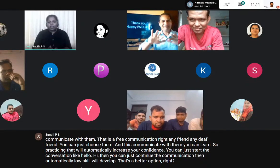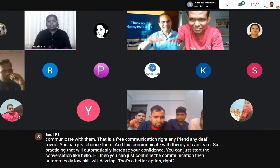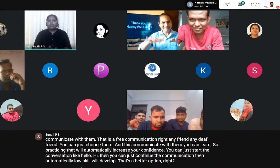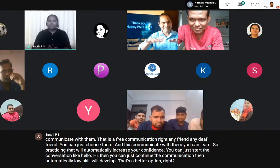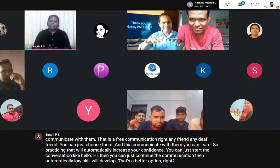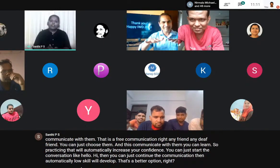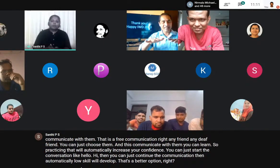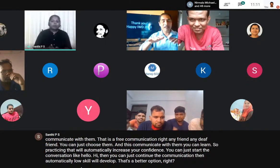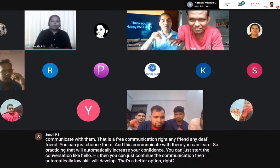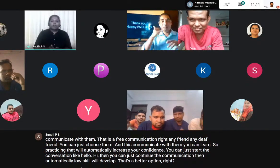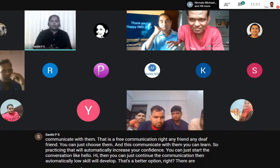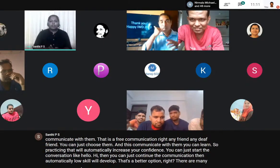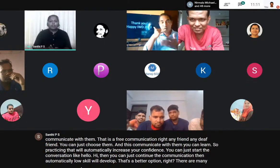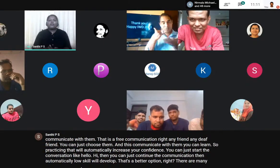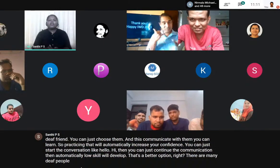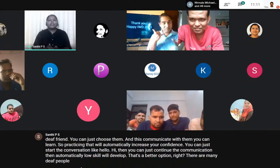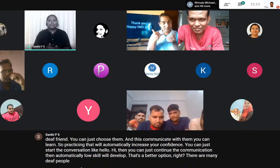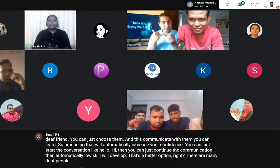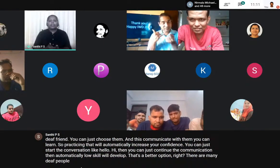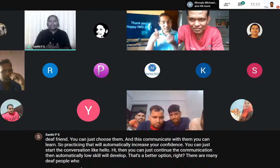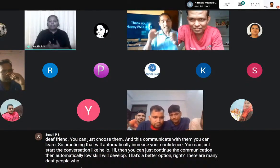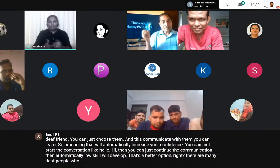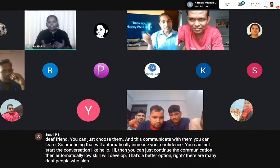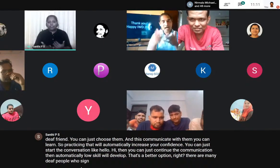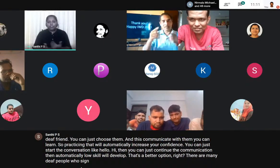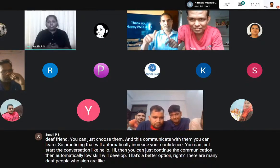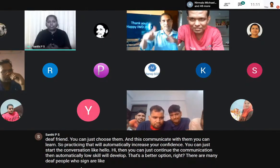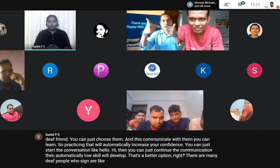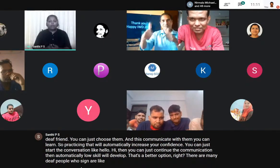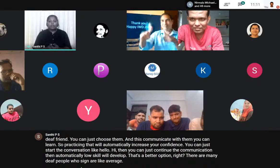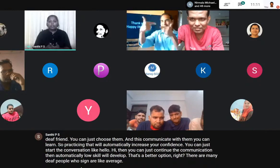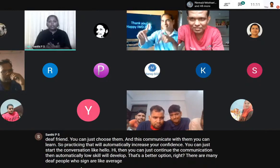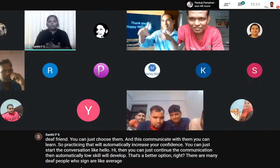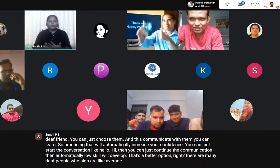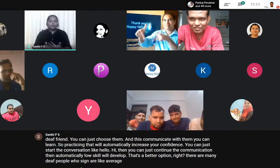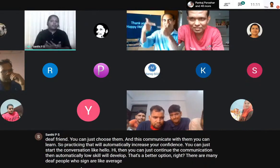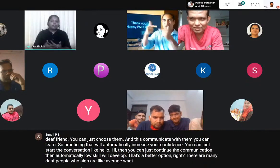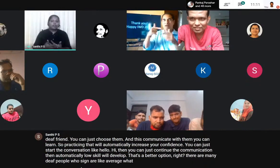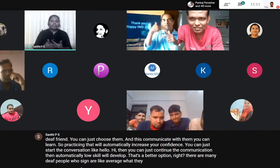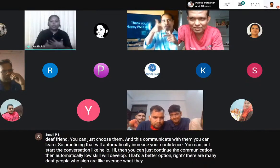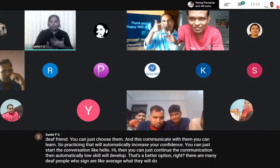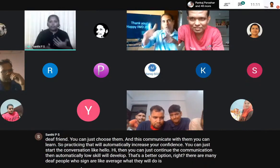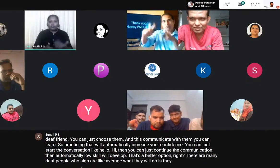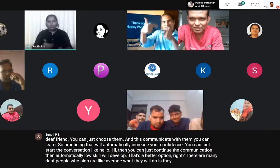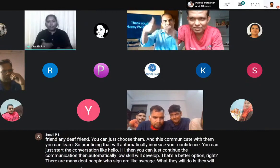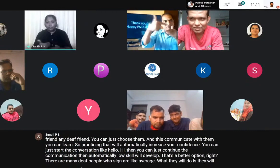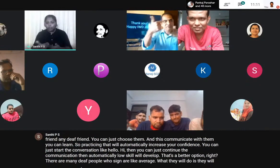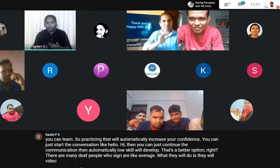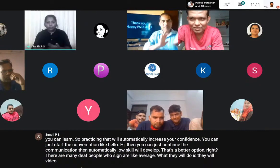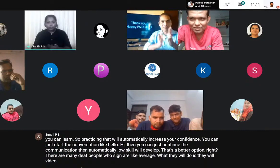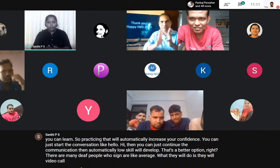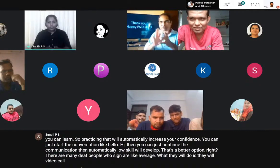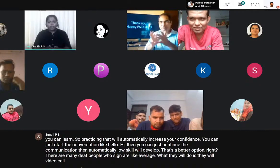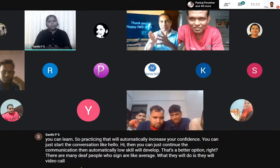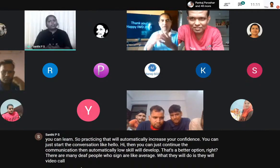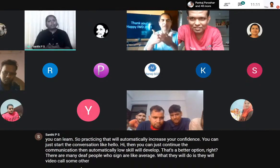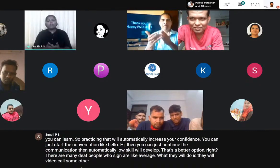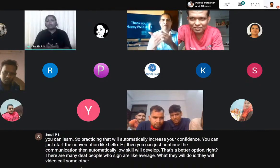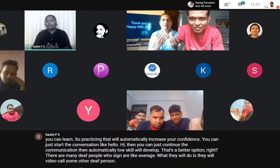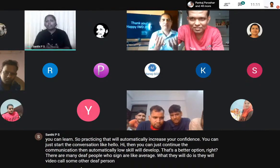There are many deaf people whose sign are like average. What they will do is they will video call some another deaf person. They will communicate with